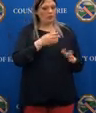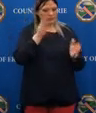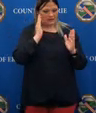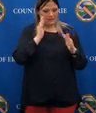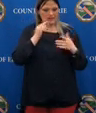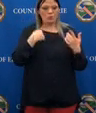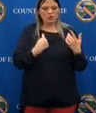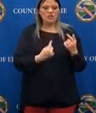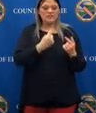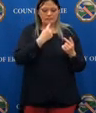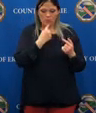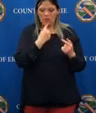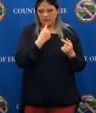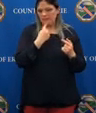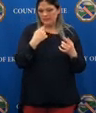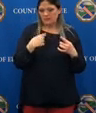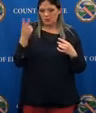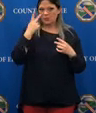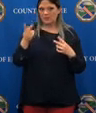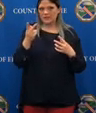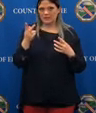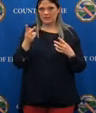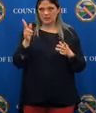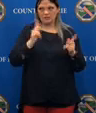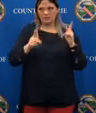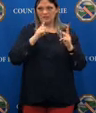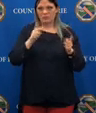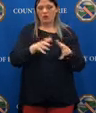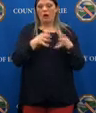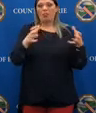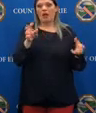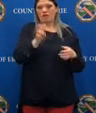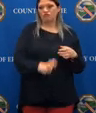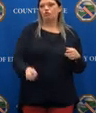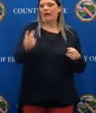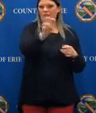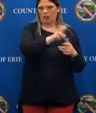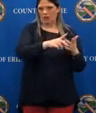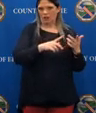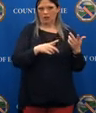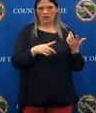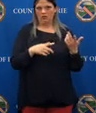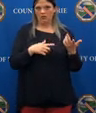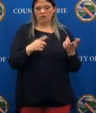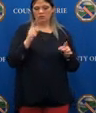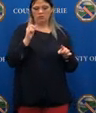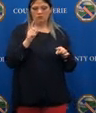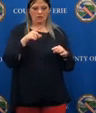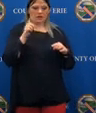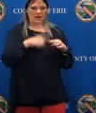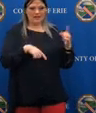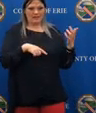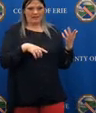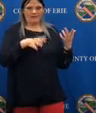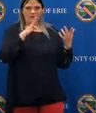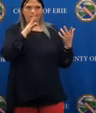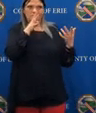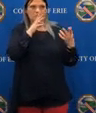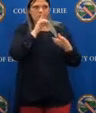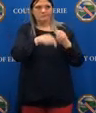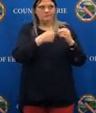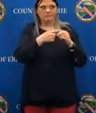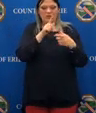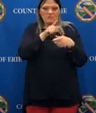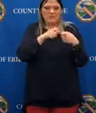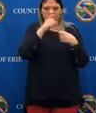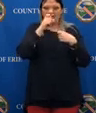we see that people are doing a lot of traveling. I can't speak to the particulars because it's based on